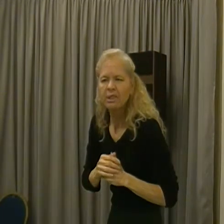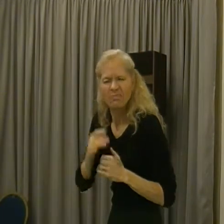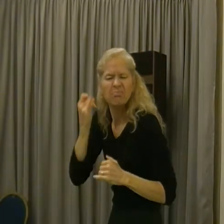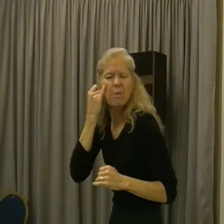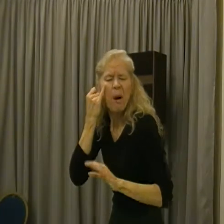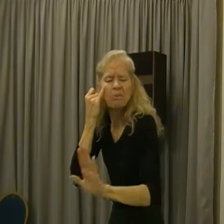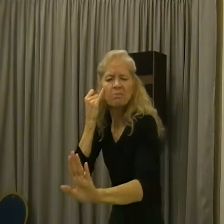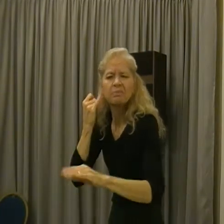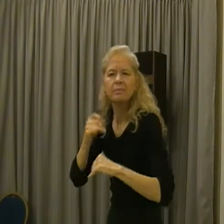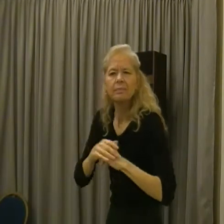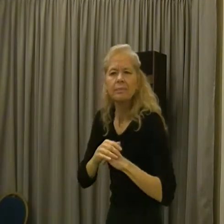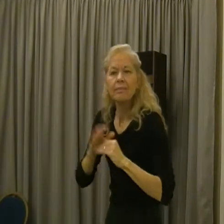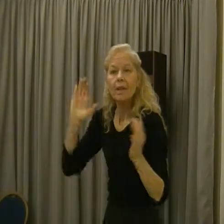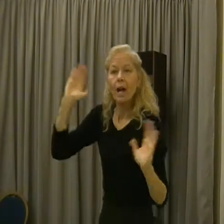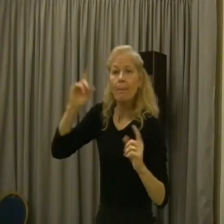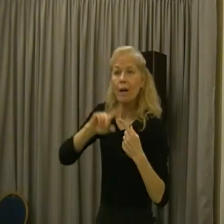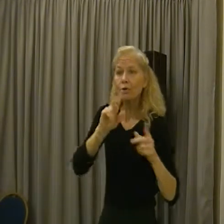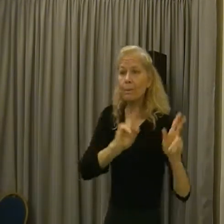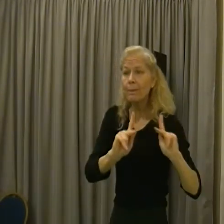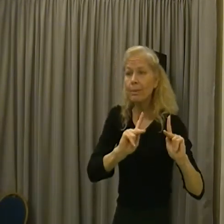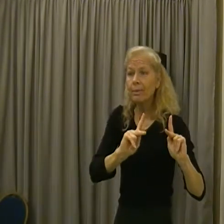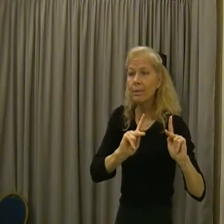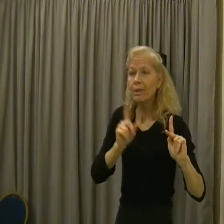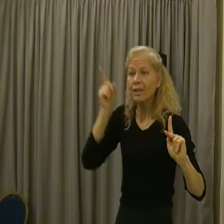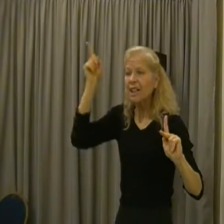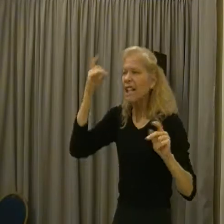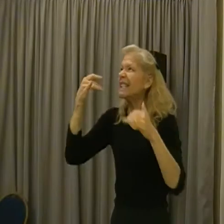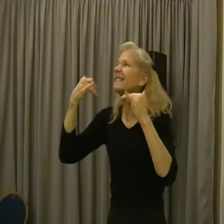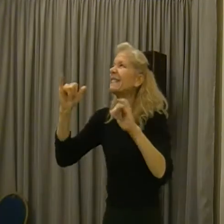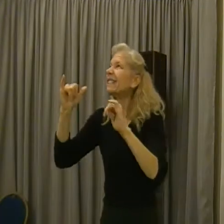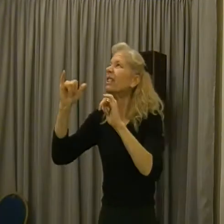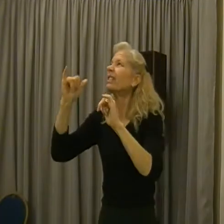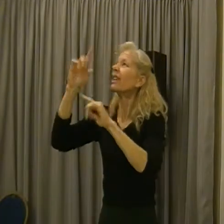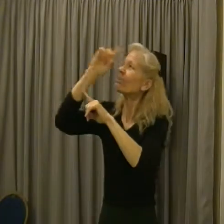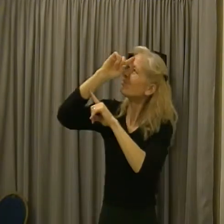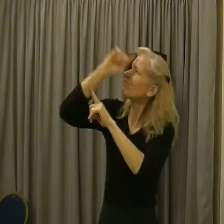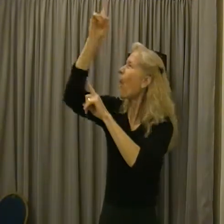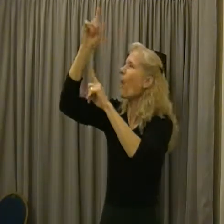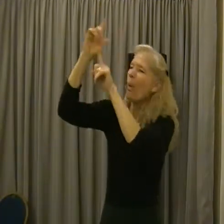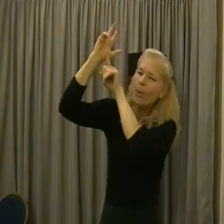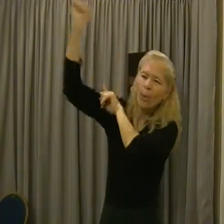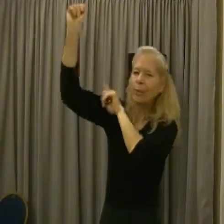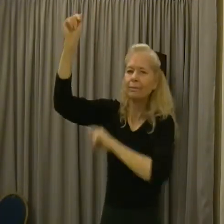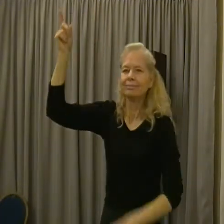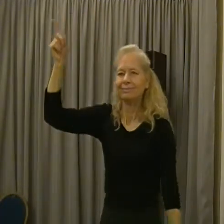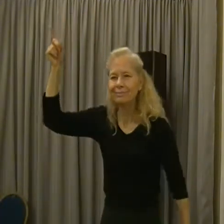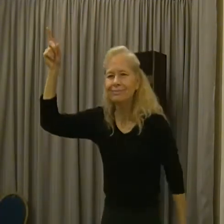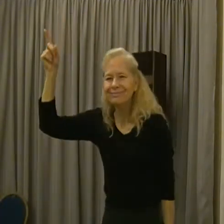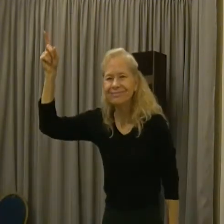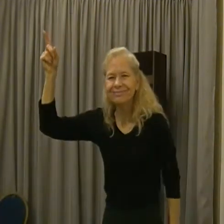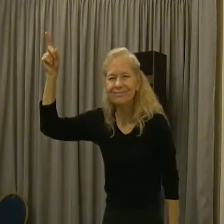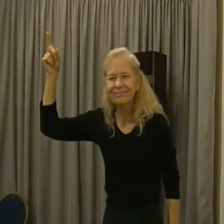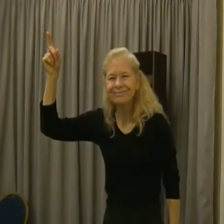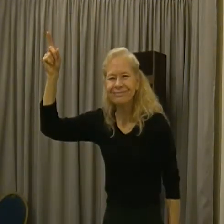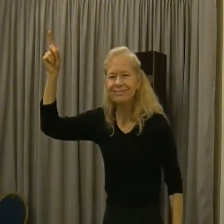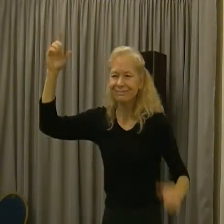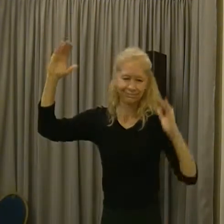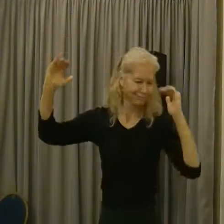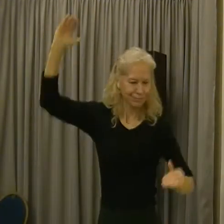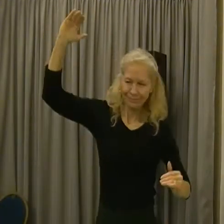It's kind of the Bible's way of saying, I'm not sure I can explain to you just how wise God is, you all being humans, and being what he made. I'm not sure you